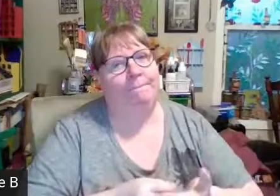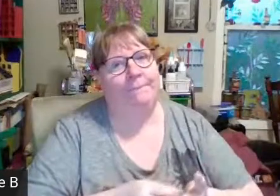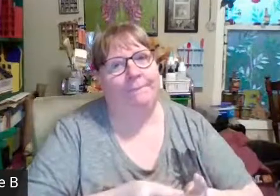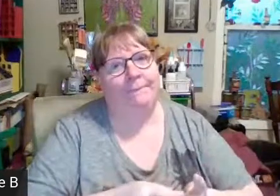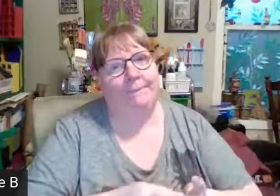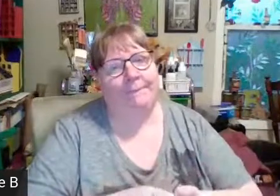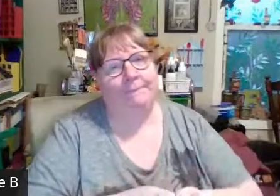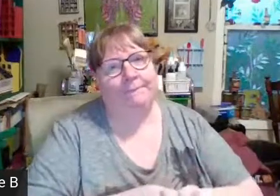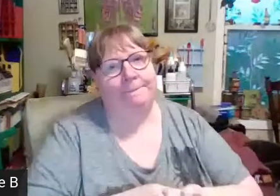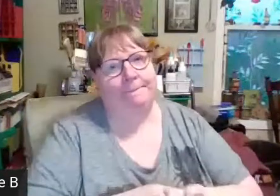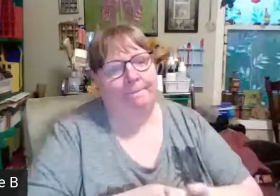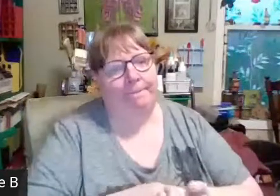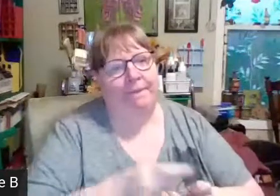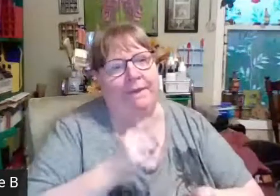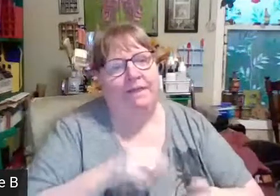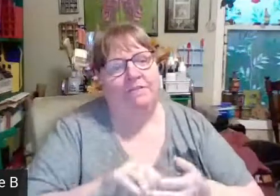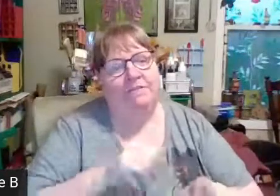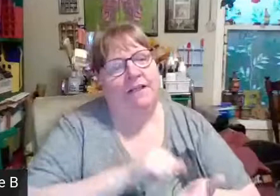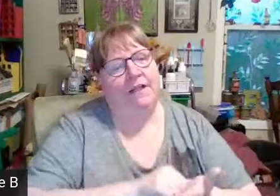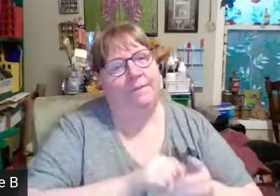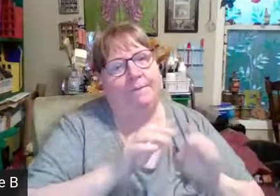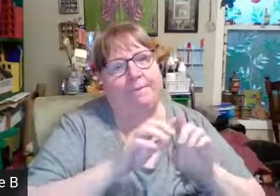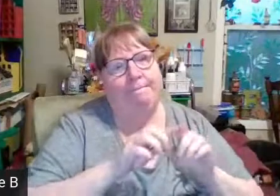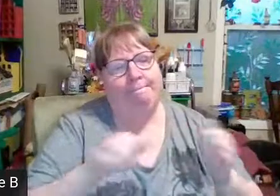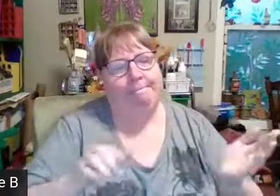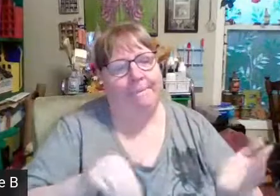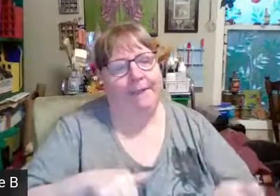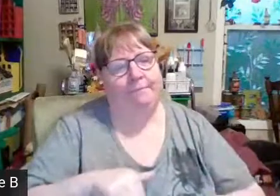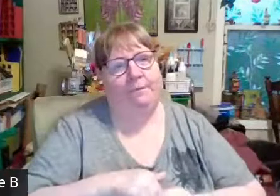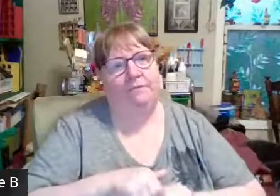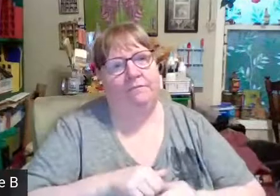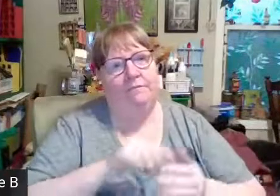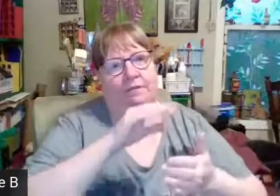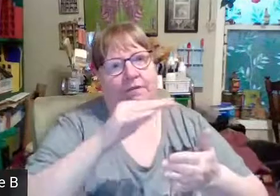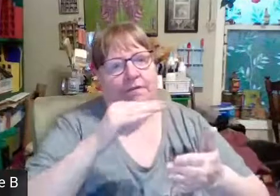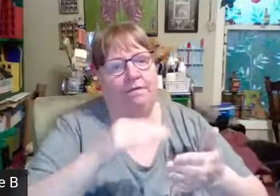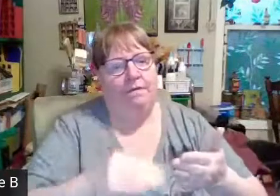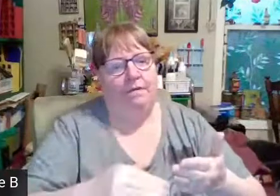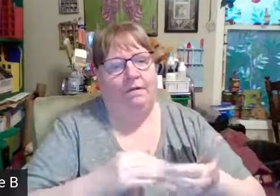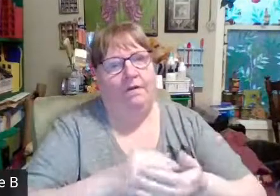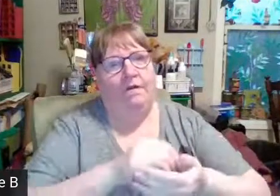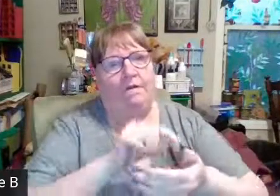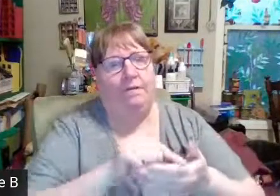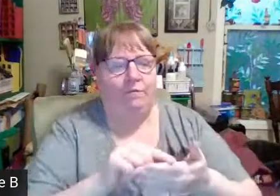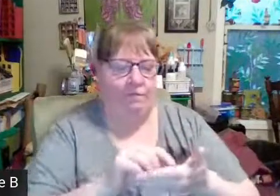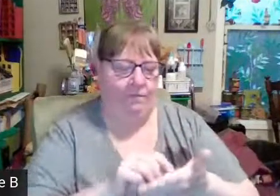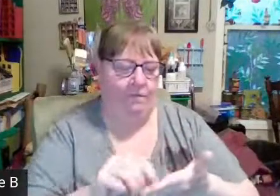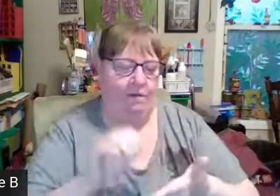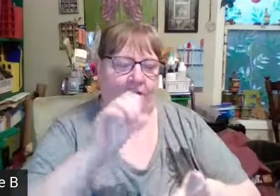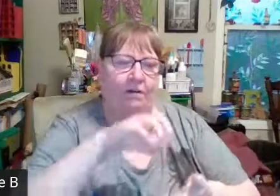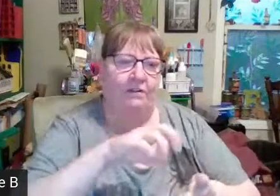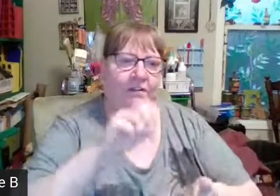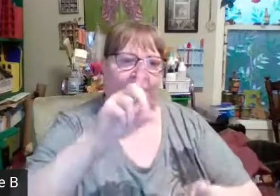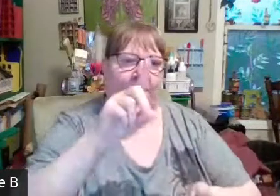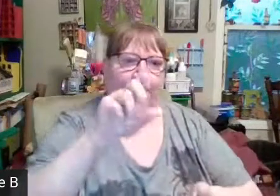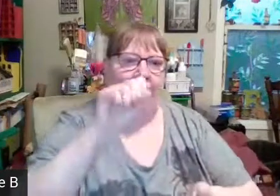a form that you can fill out, and it is on the Defy website, and it's the smile list. And after having